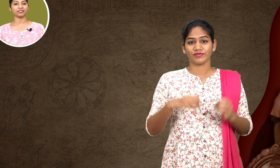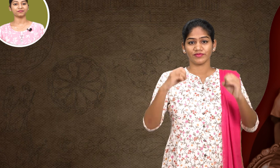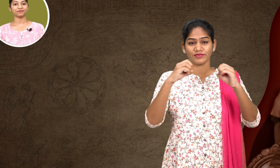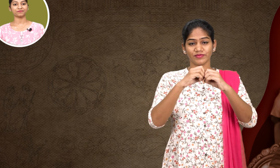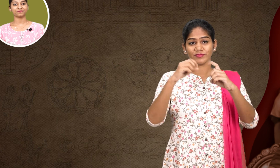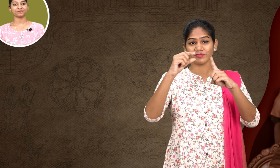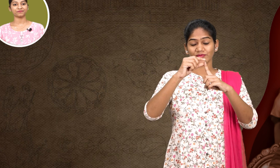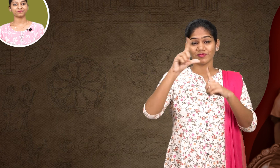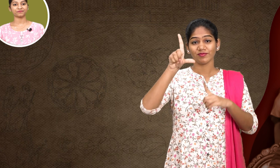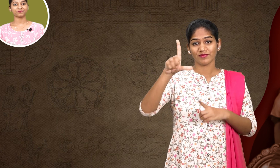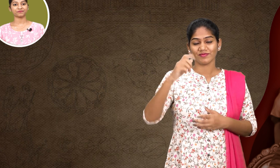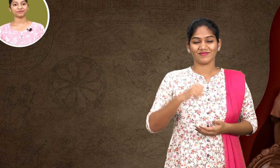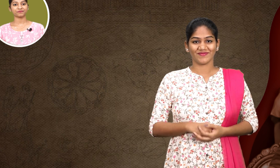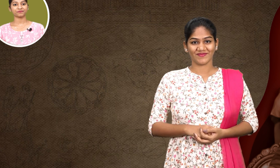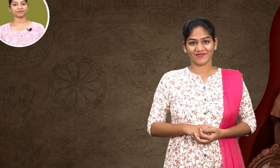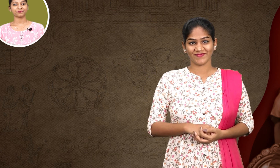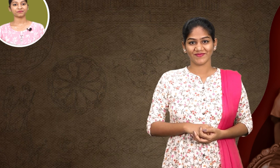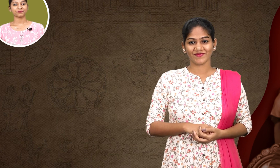Bhopal.